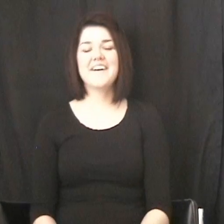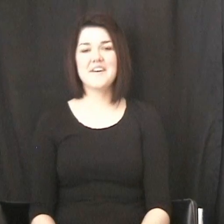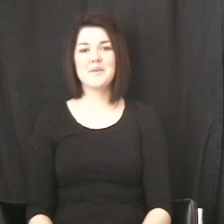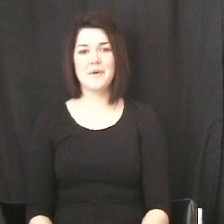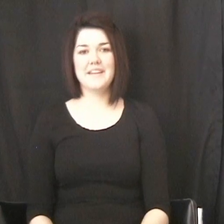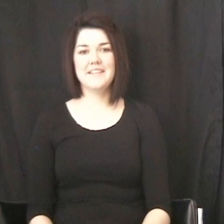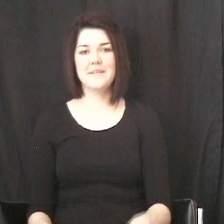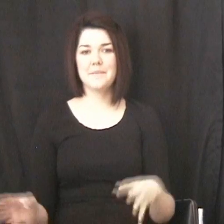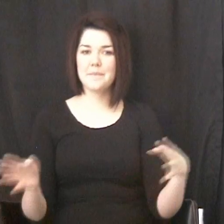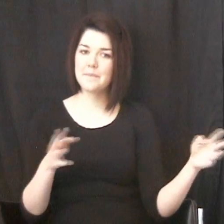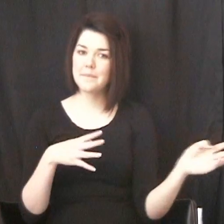wind,